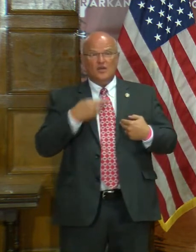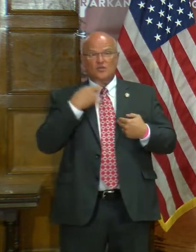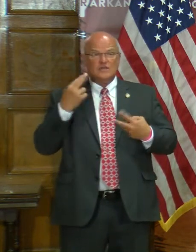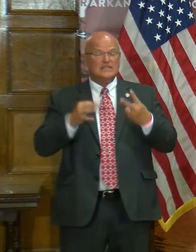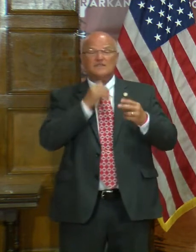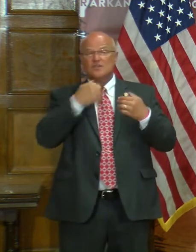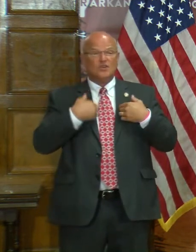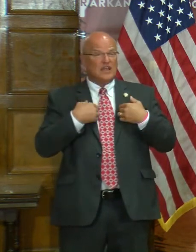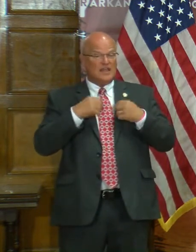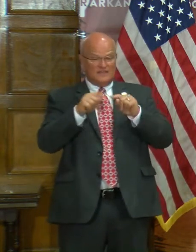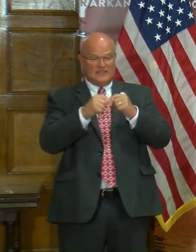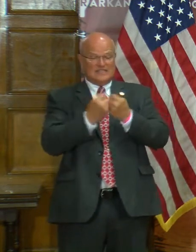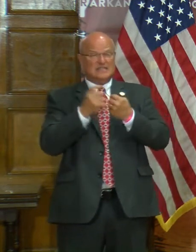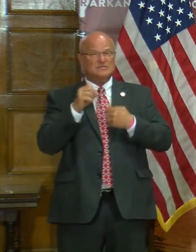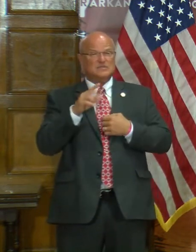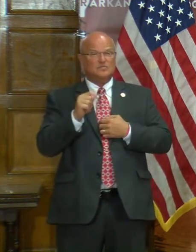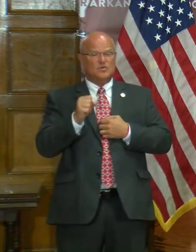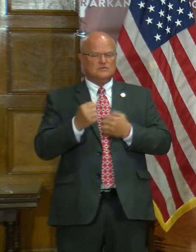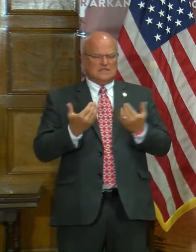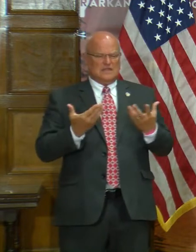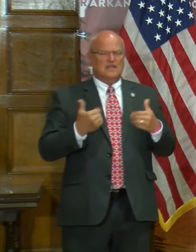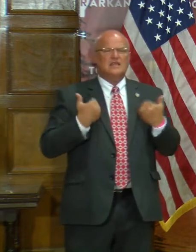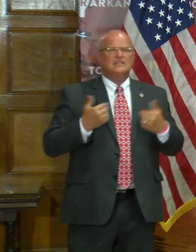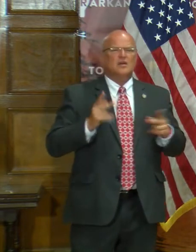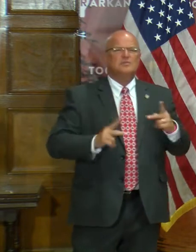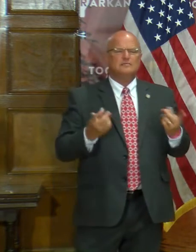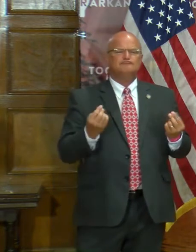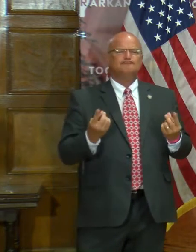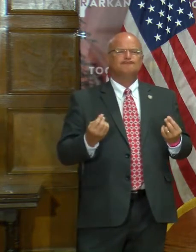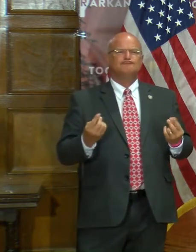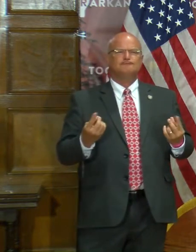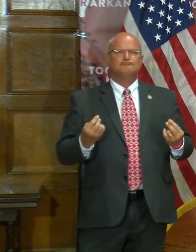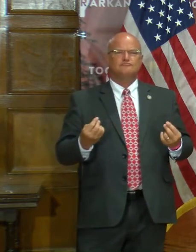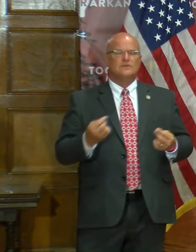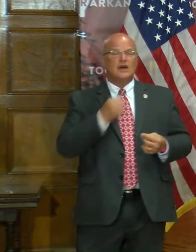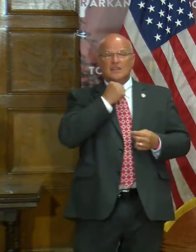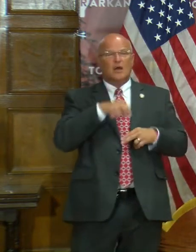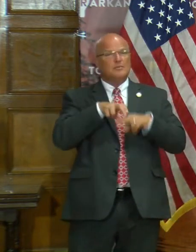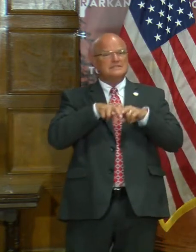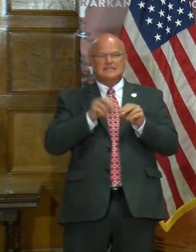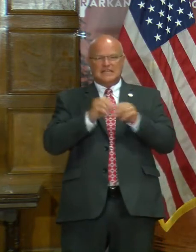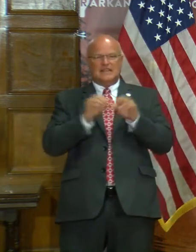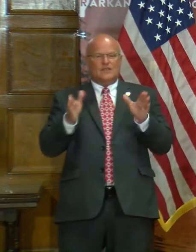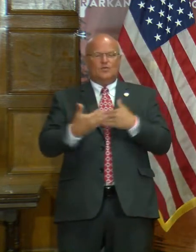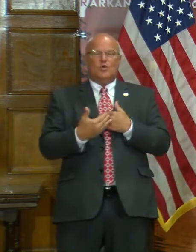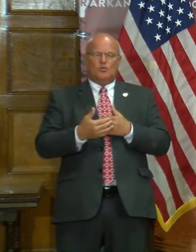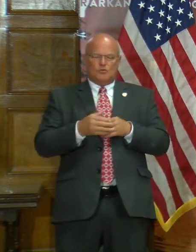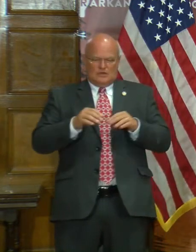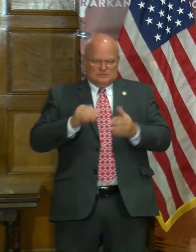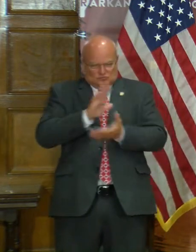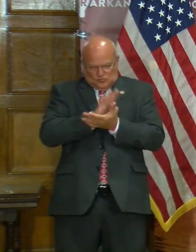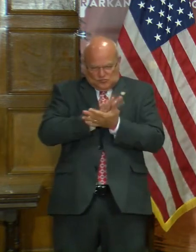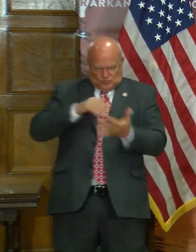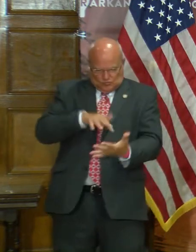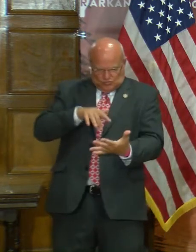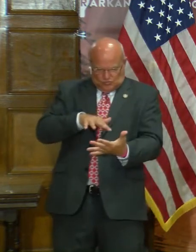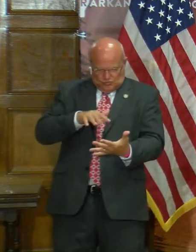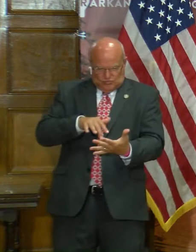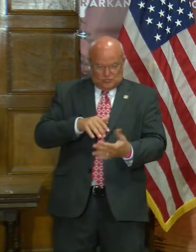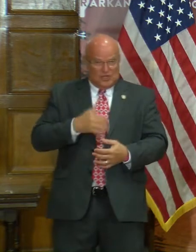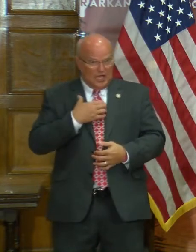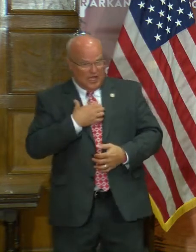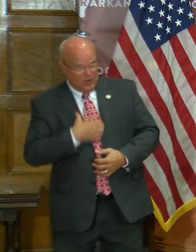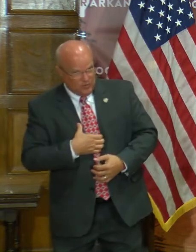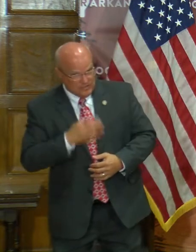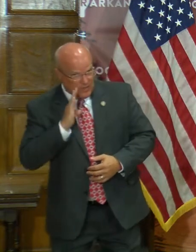you don't have these team sports, what are these young people going to be doing? They're not going to be sitting in their room always doing academics. I wish they would do